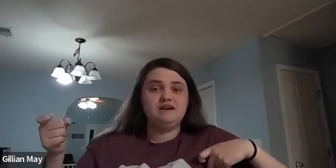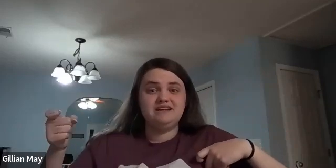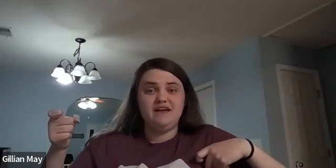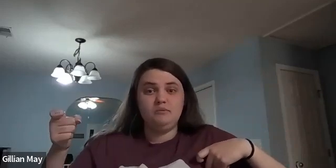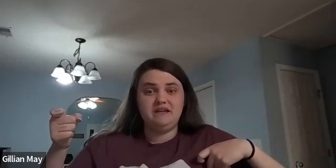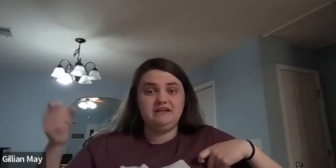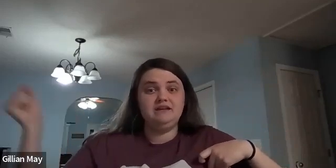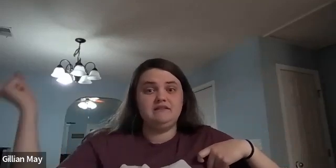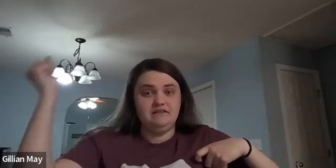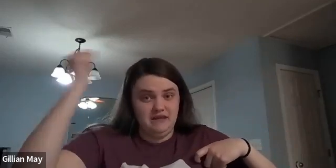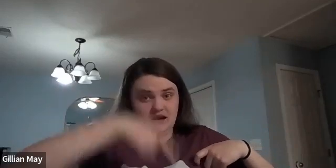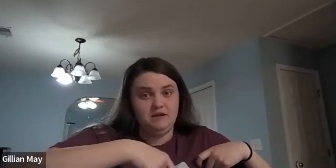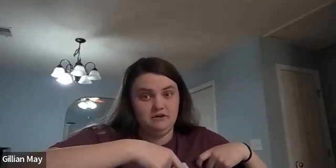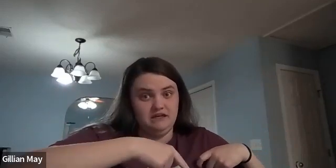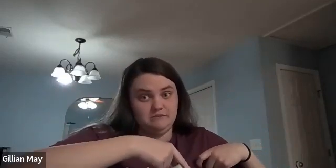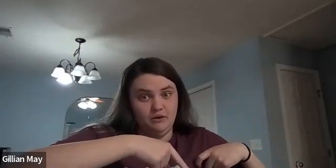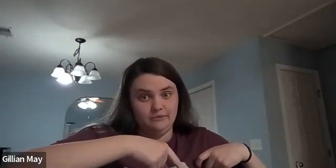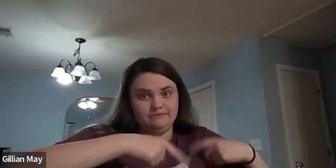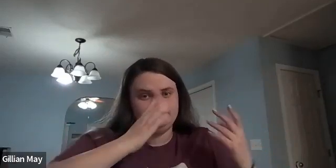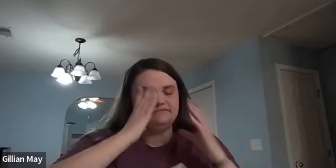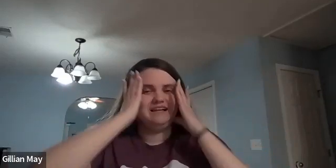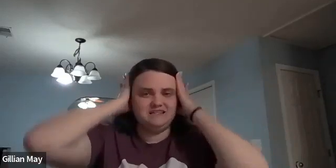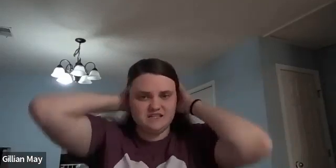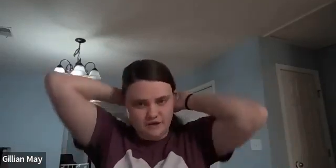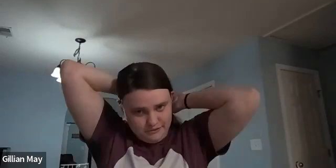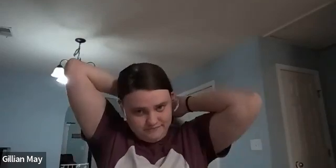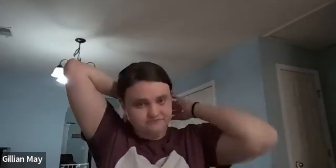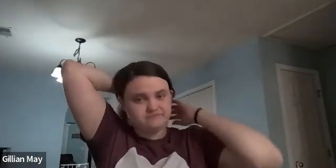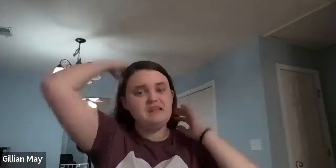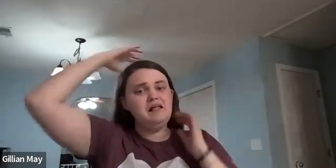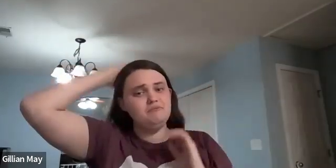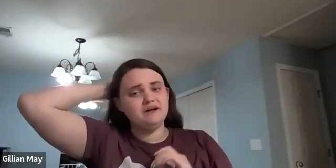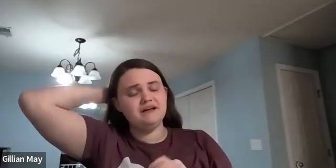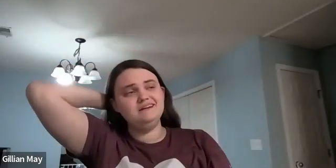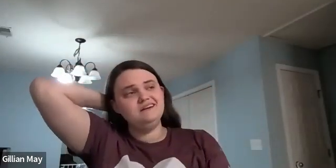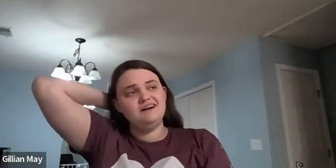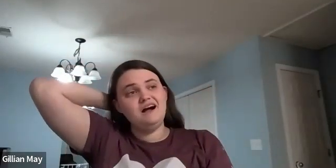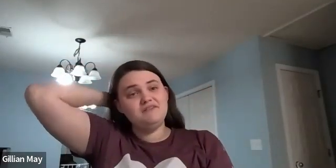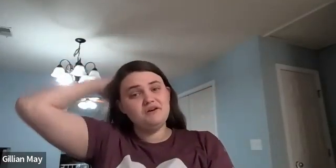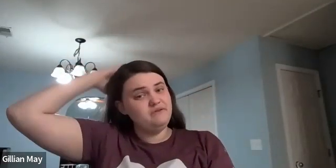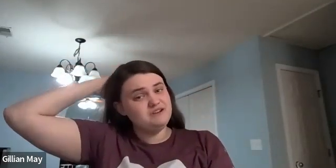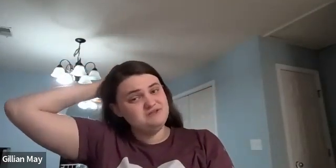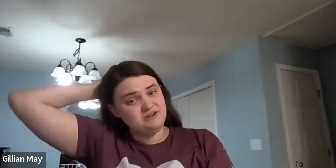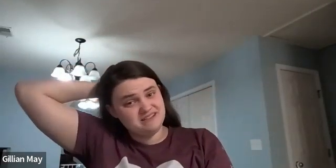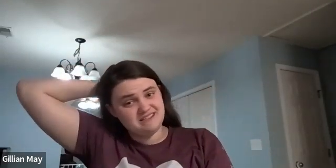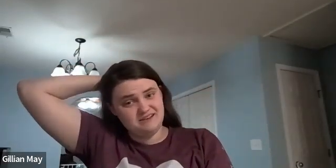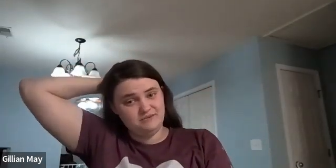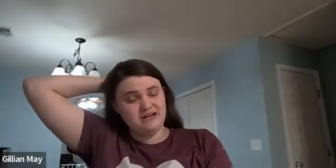getting the help they need. They got to come here to get some help. And so, but we've also noticed when I